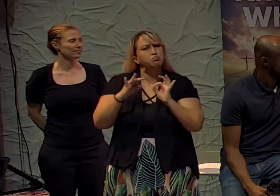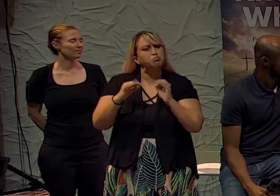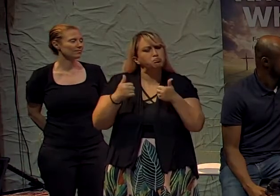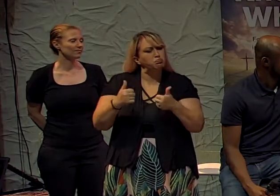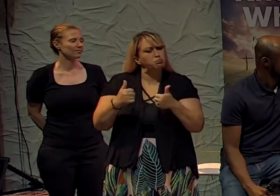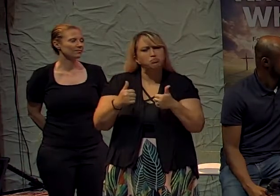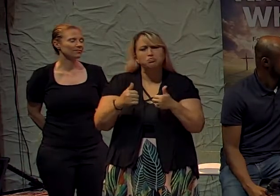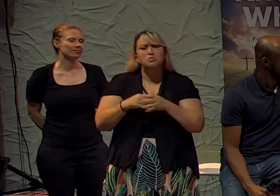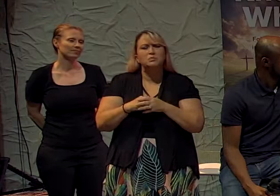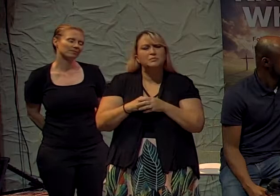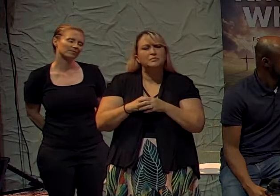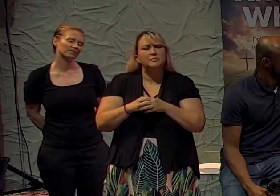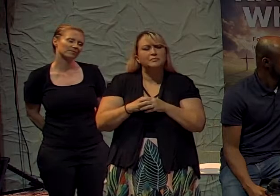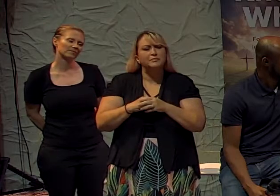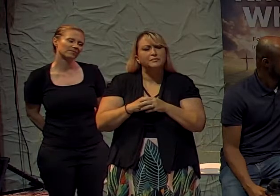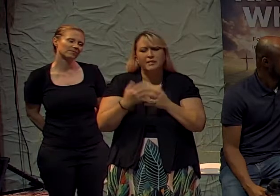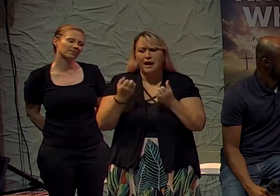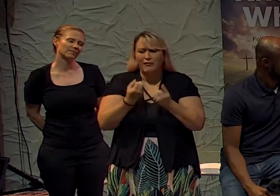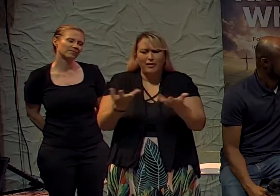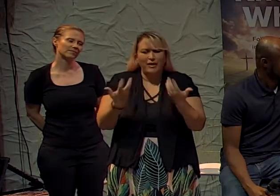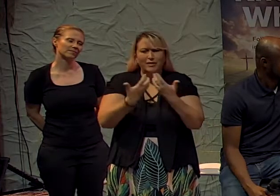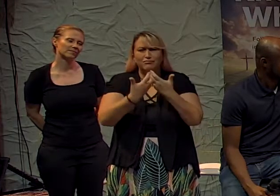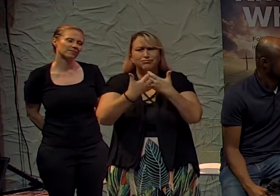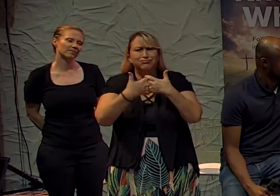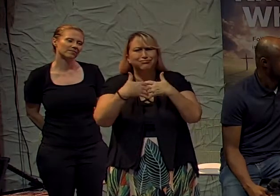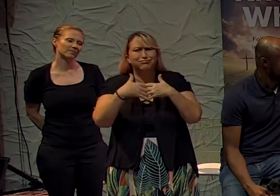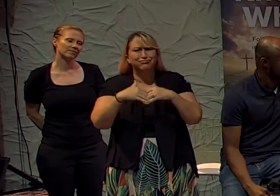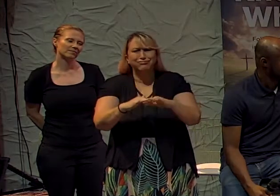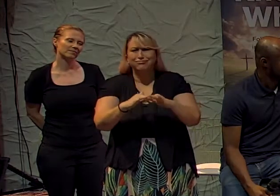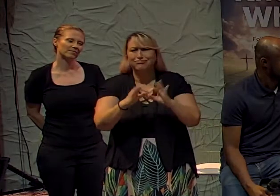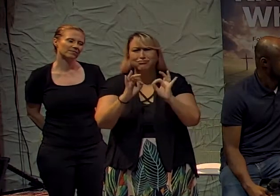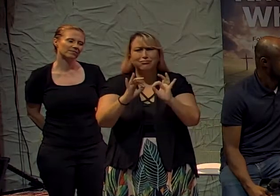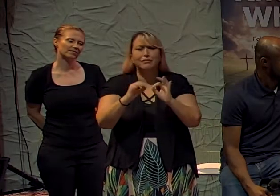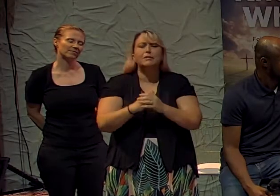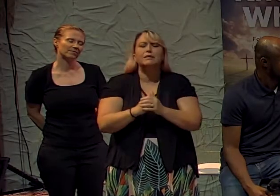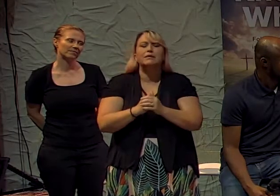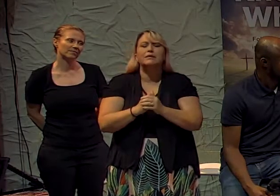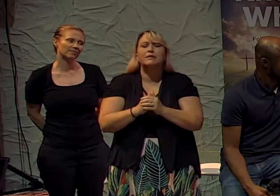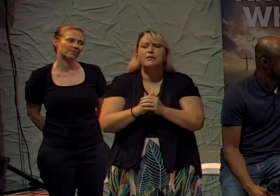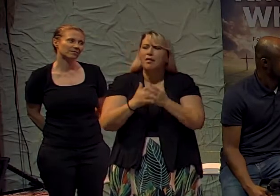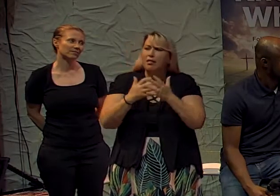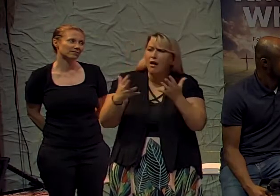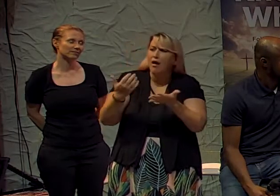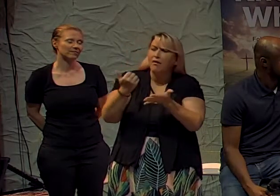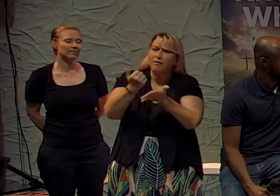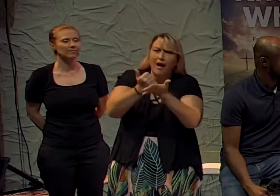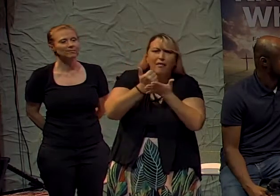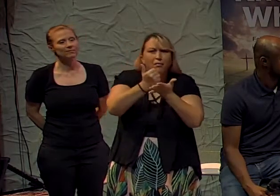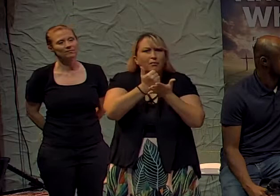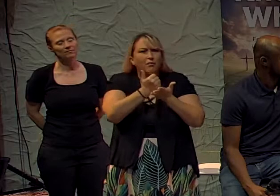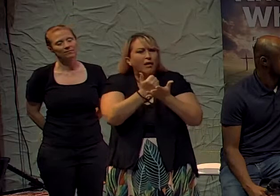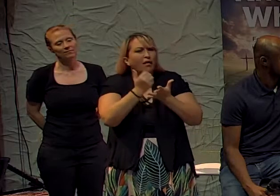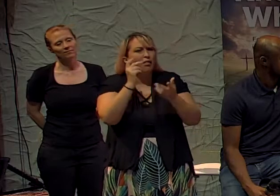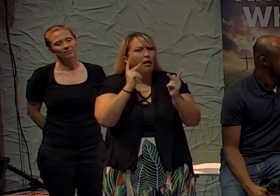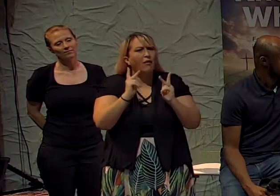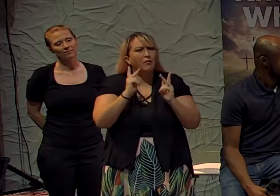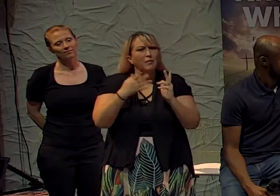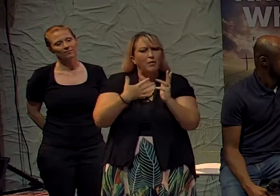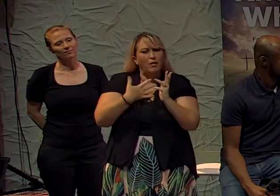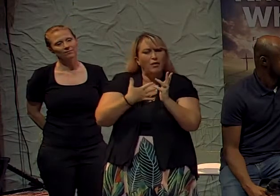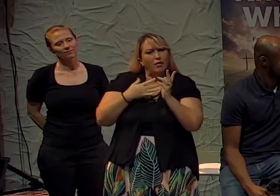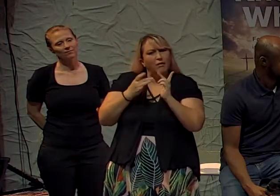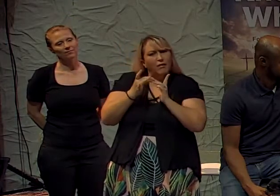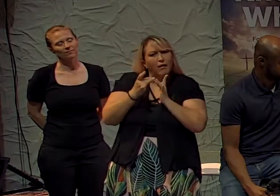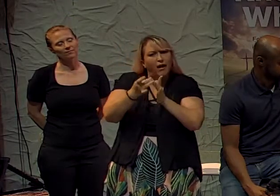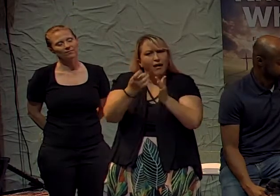Everything's, lined up the way it should as disciples. And we've got all this help and people discipling us, and we work